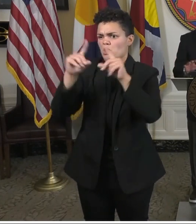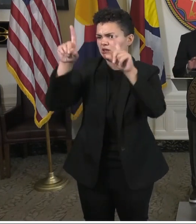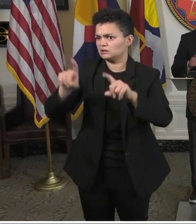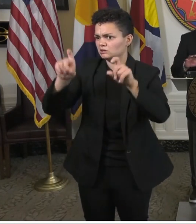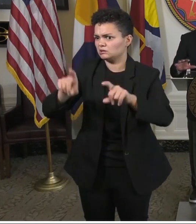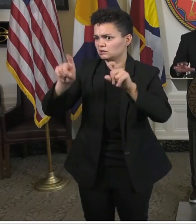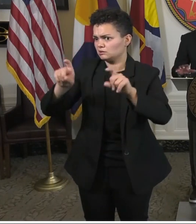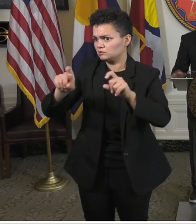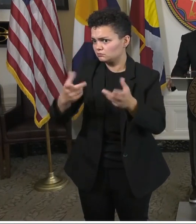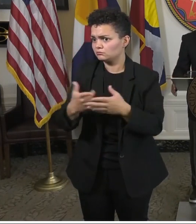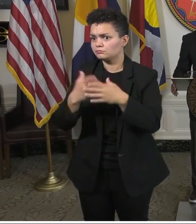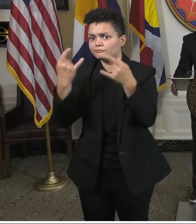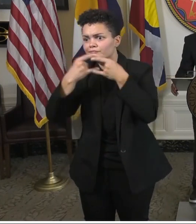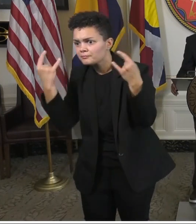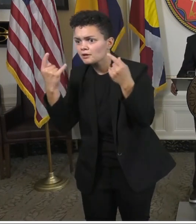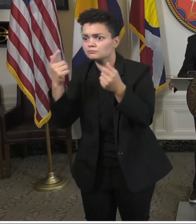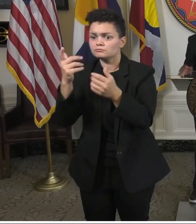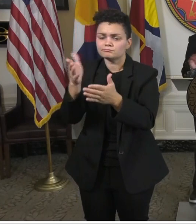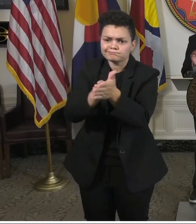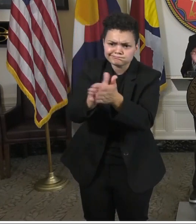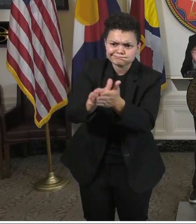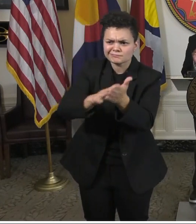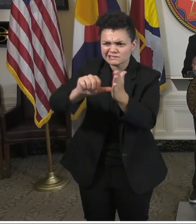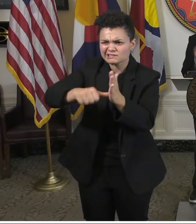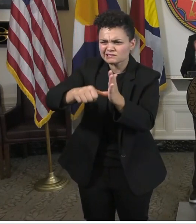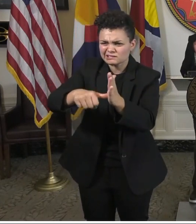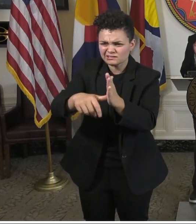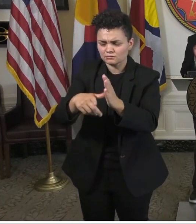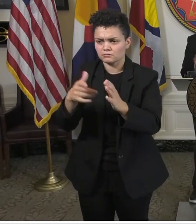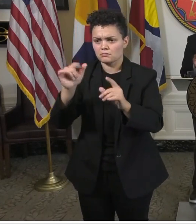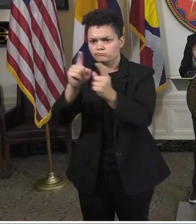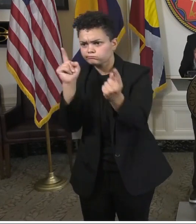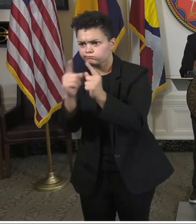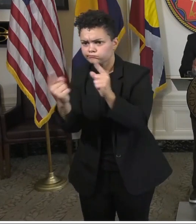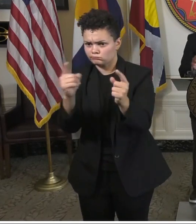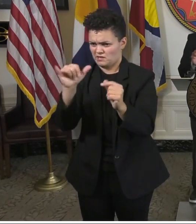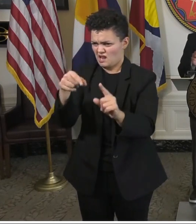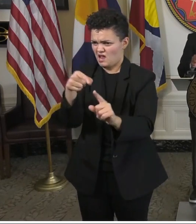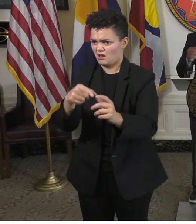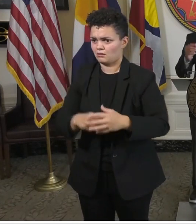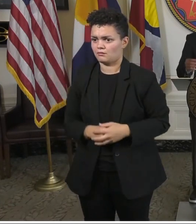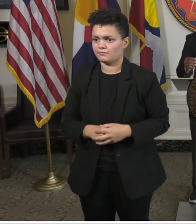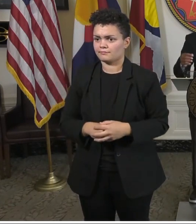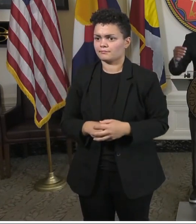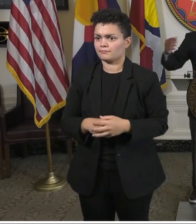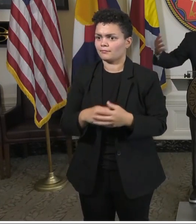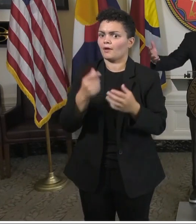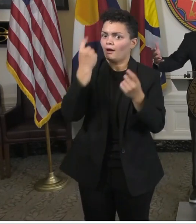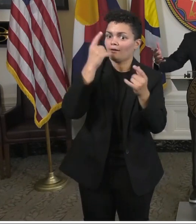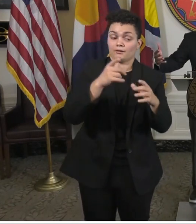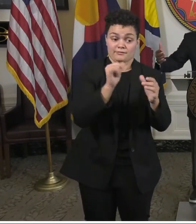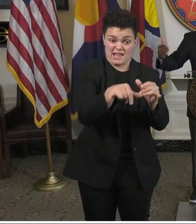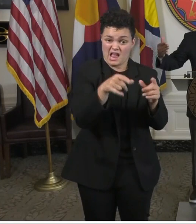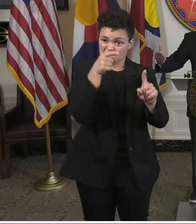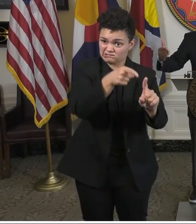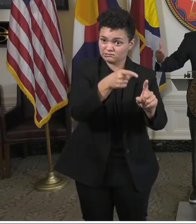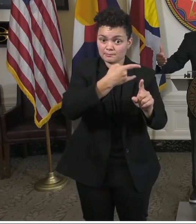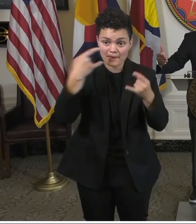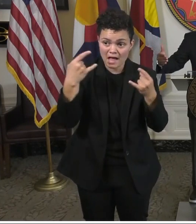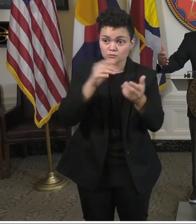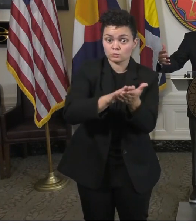distancing, and maintaining those strict protocols, but also moving testing from just the Pepsi Center to our communities and